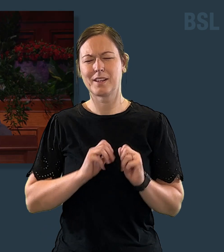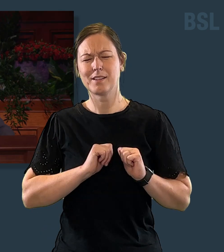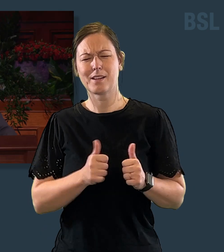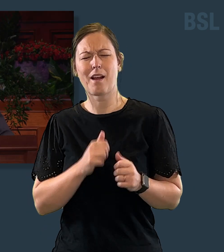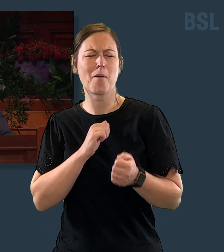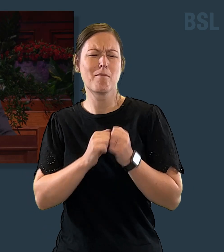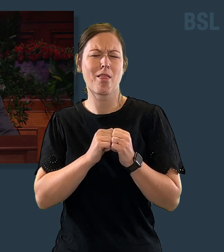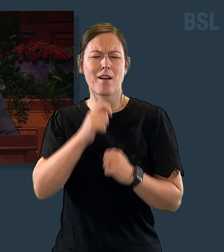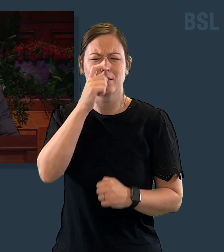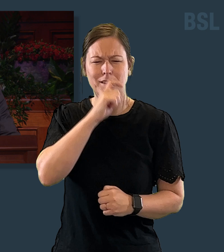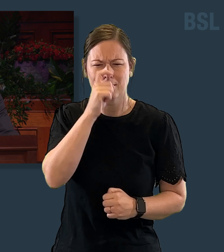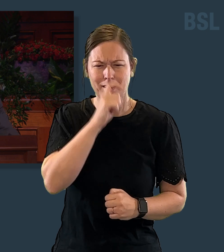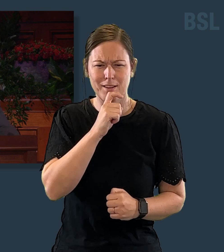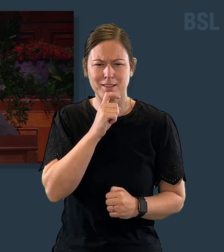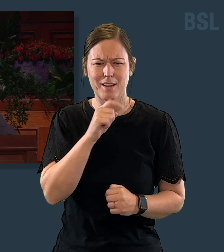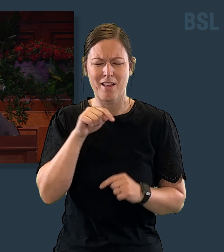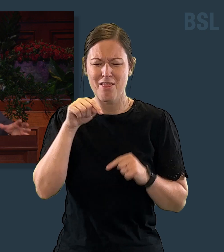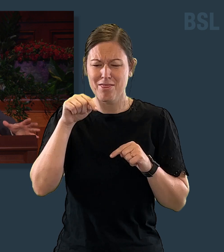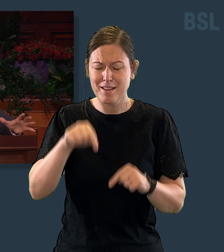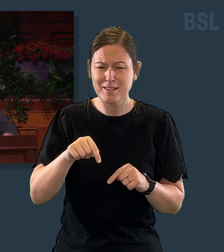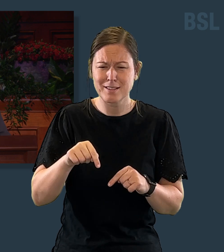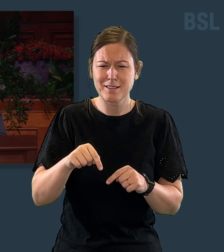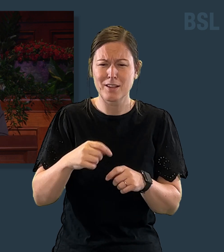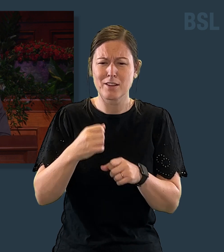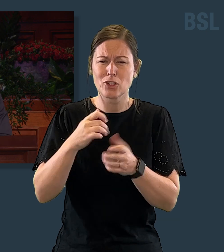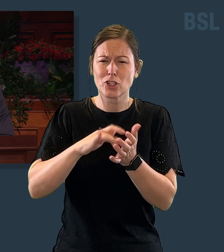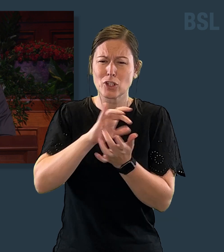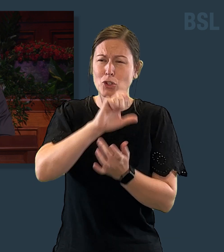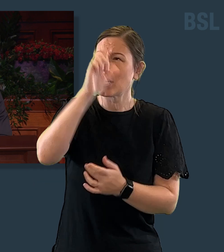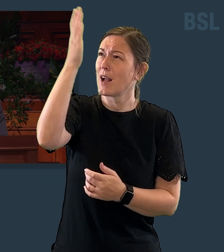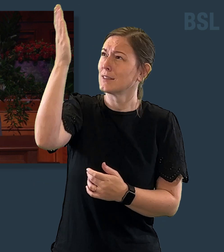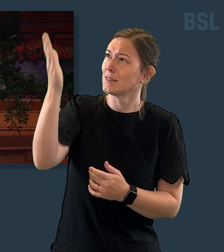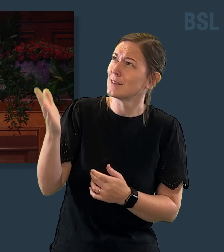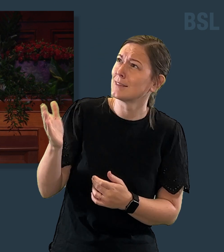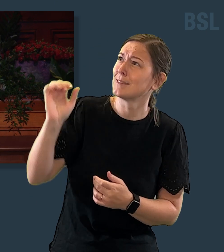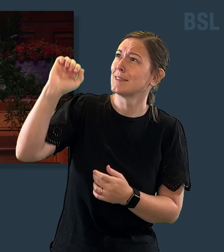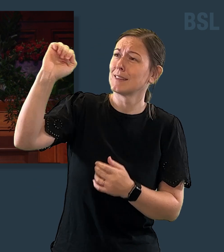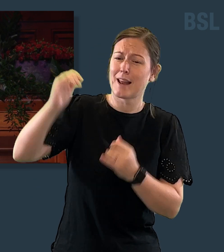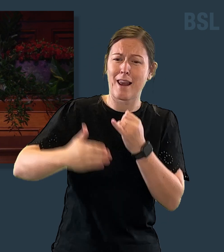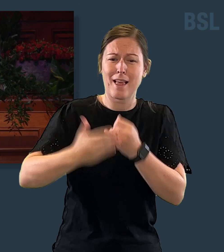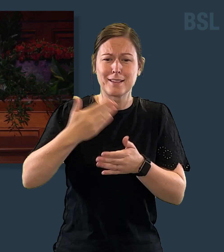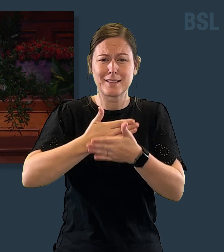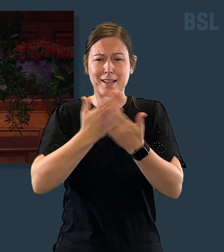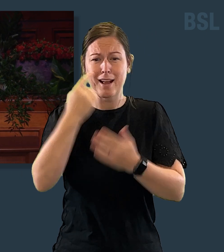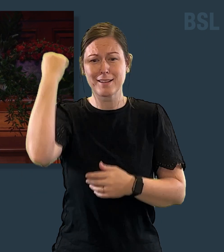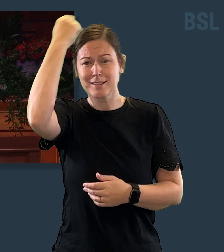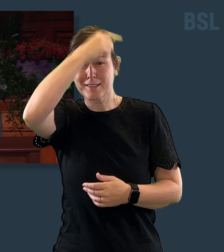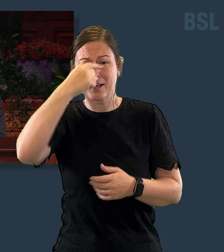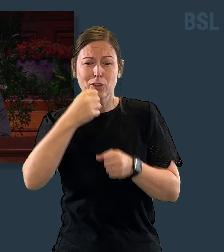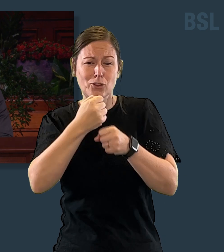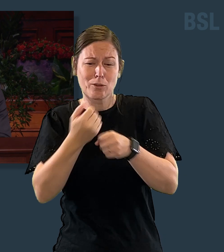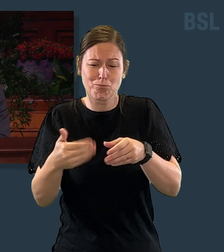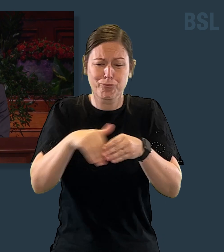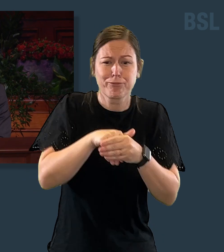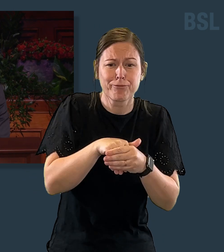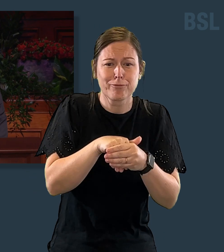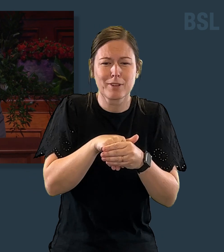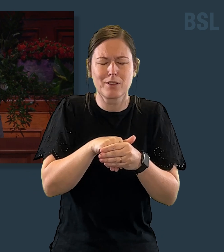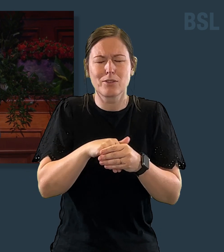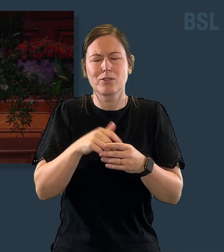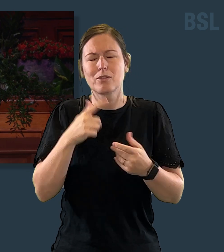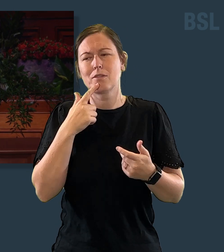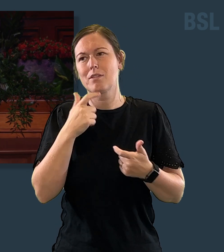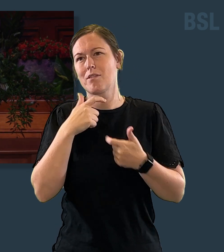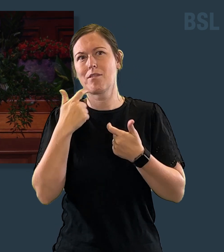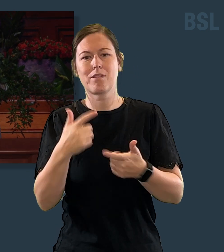Dear brothers and sisters, this is The Church of Jesus Christ of Latter-day Saints. What a joy